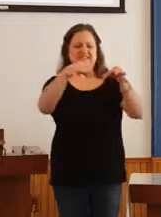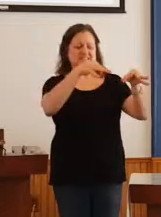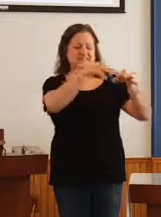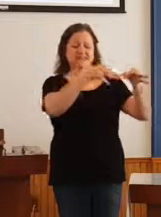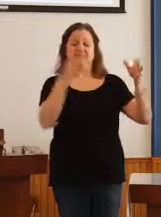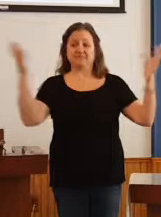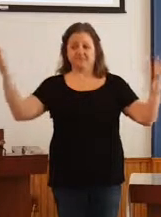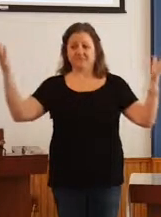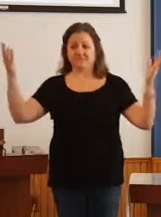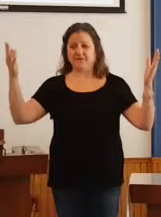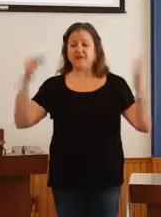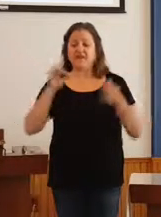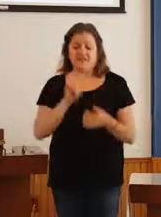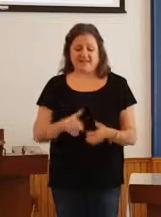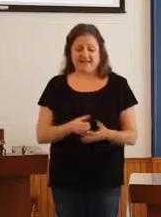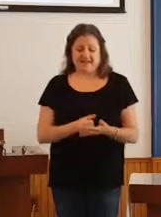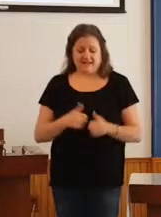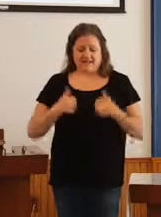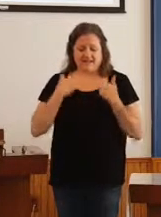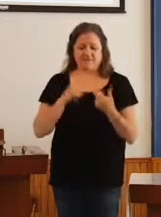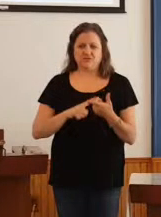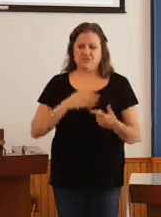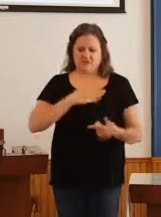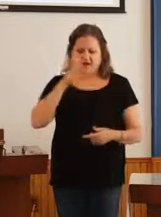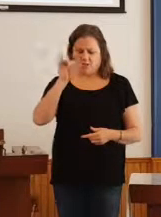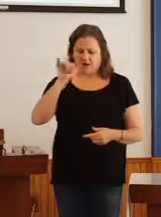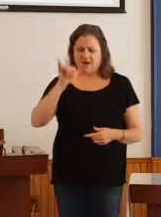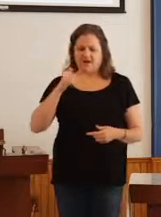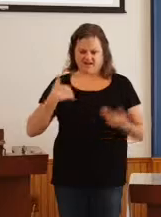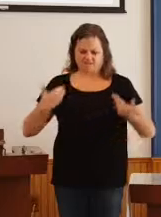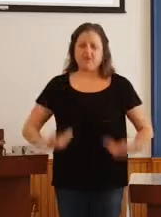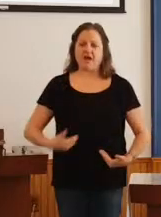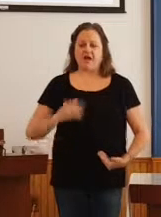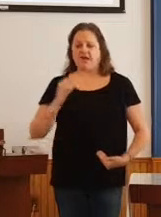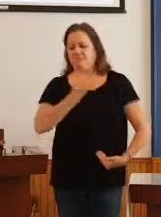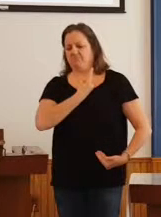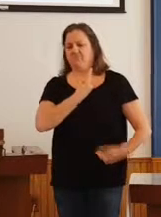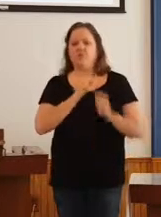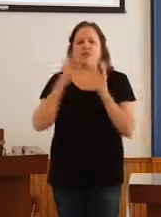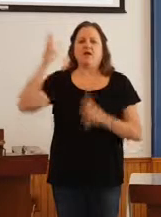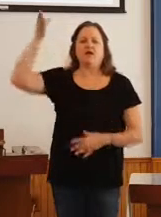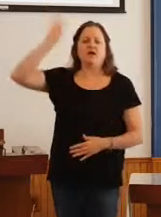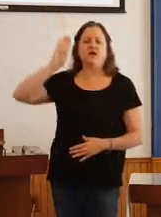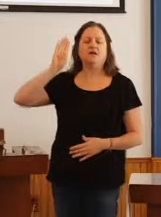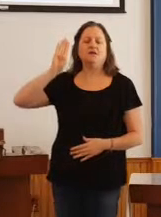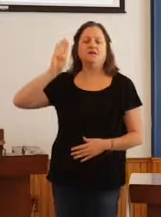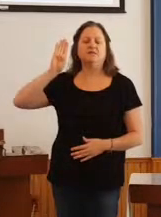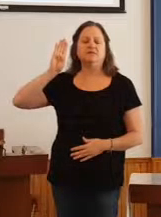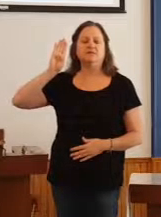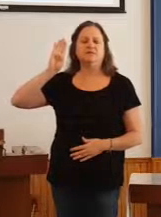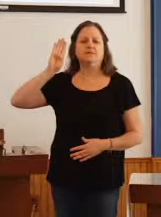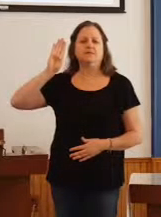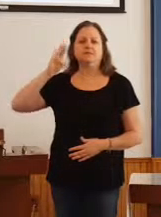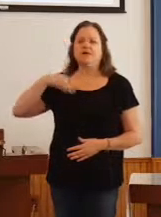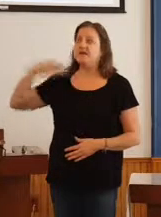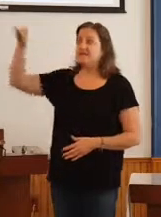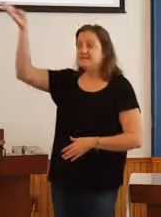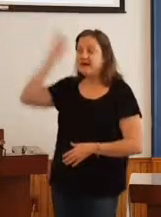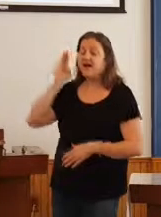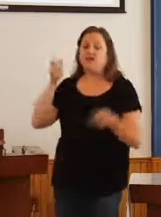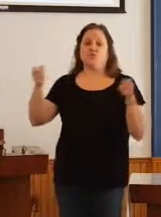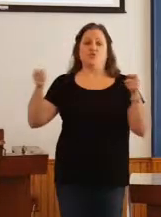according to the flesh. We alienate the Spirit when we move away from God's will for us.